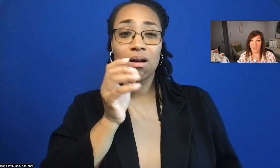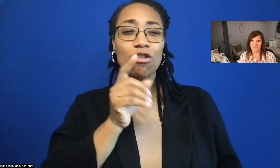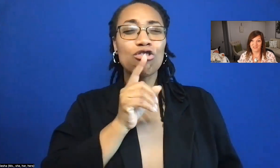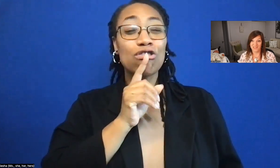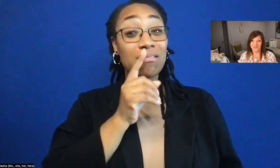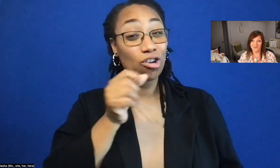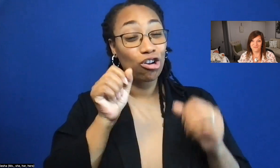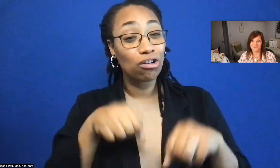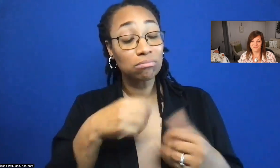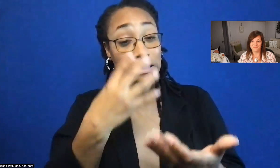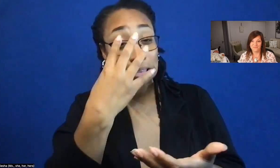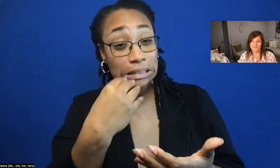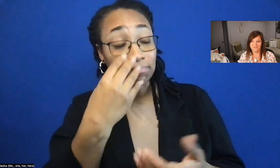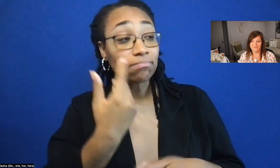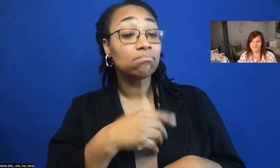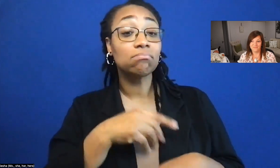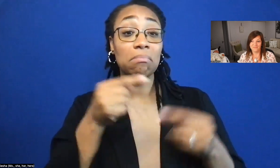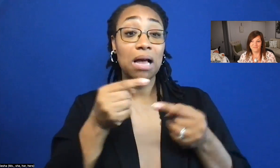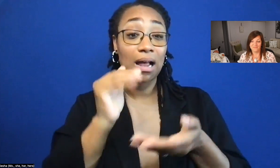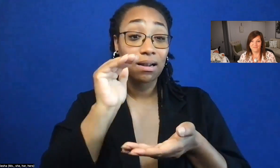and pain relief.